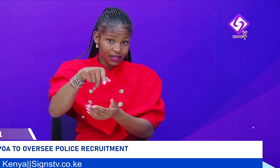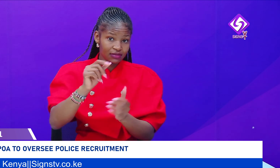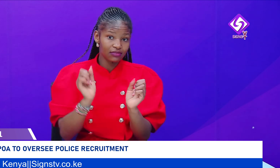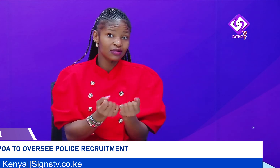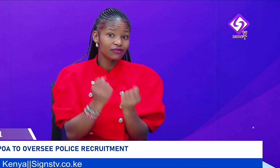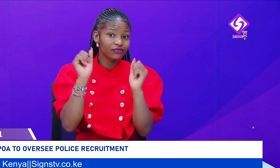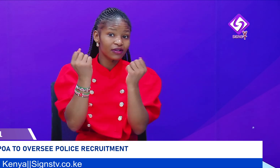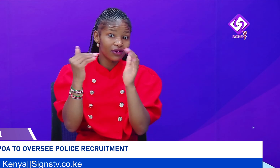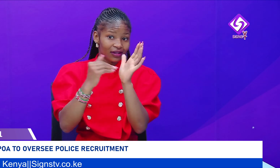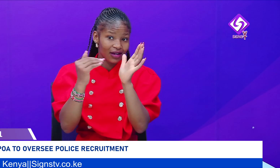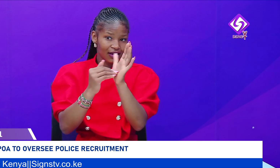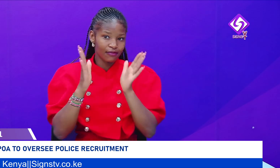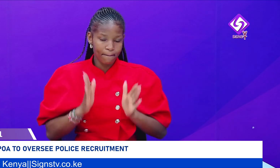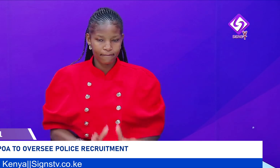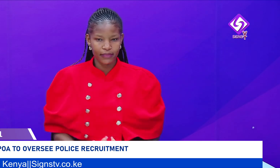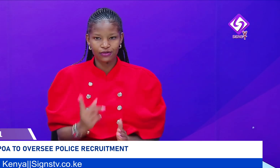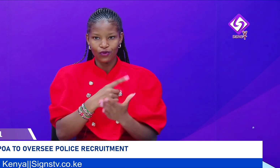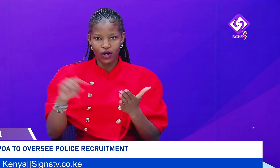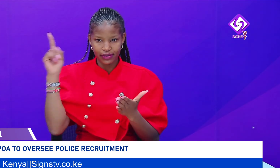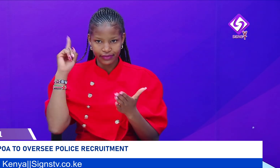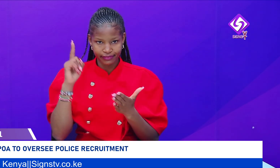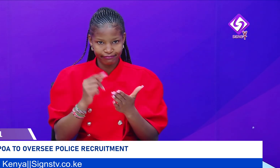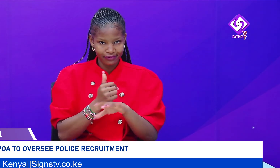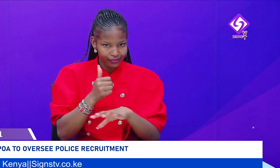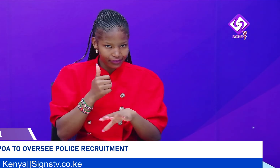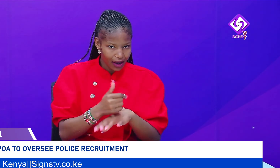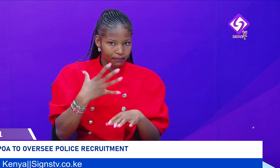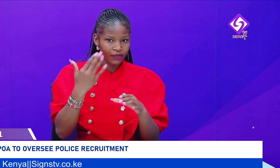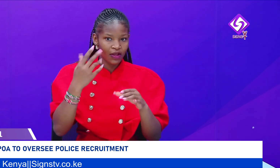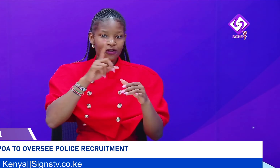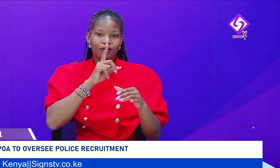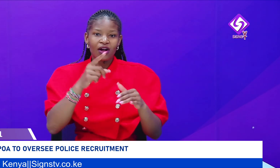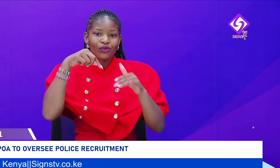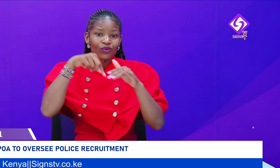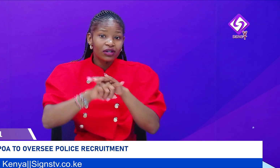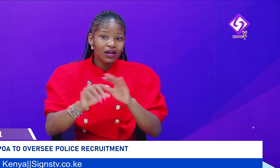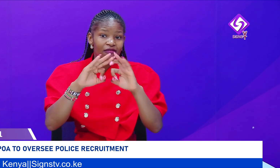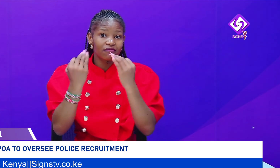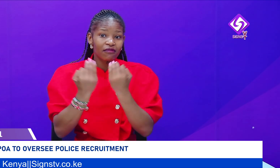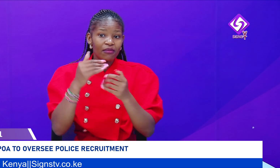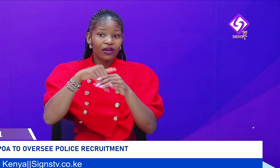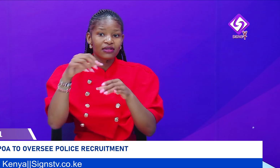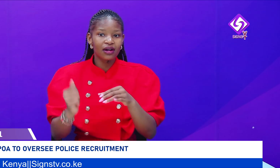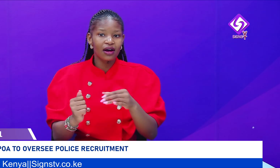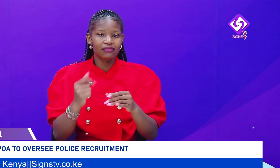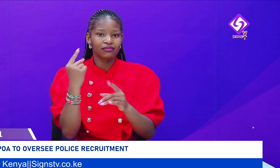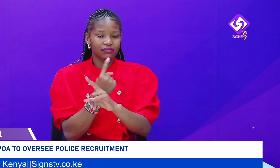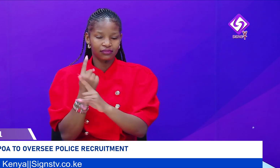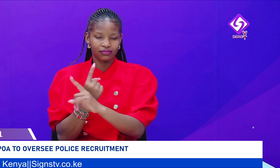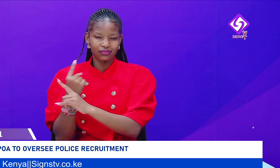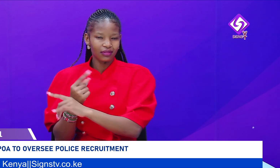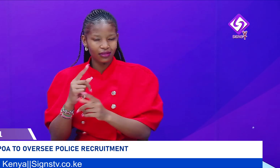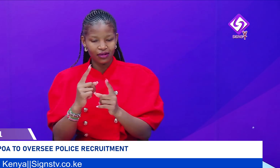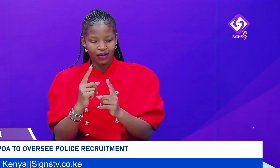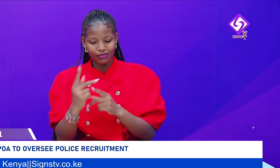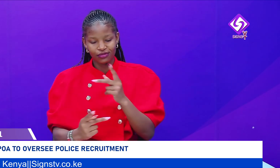standards, safeguarding against human rights abuses and ensuring fairness in the selection